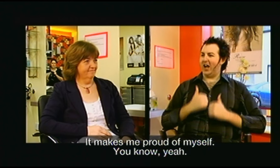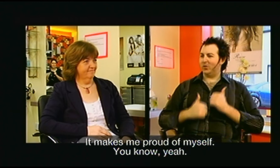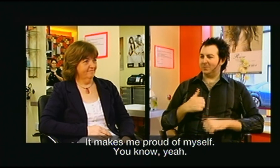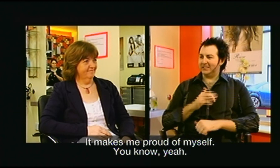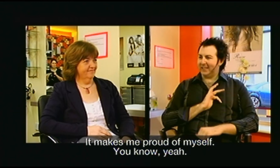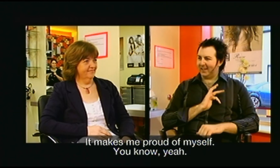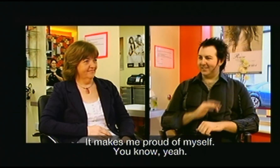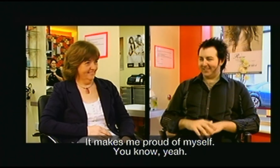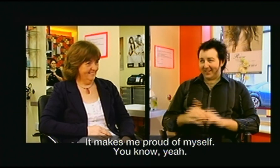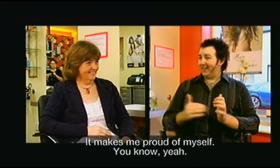Yeah.